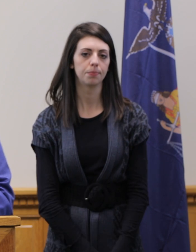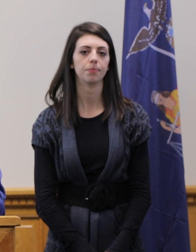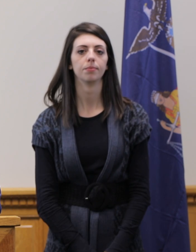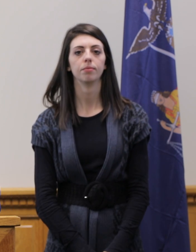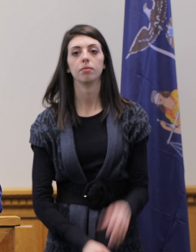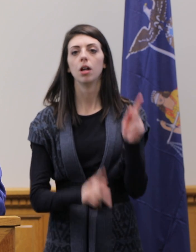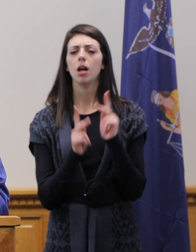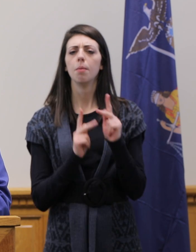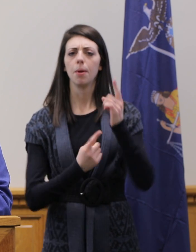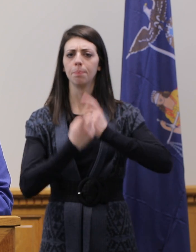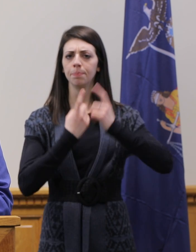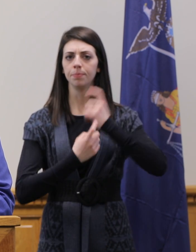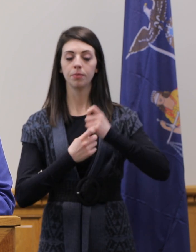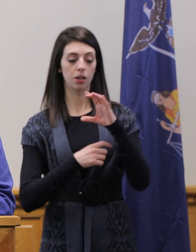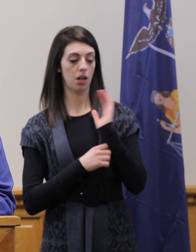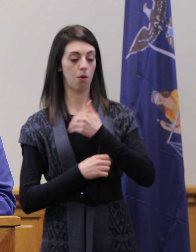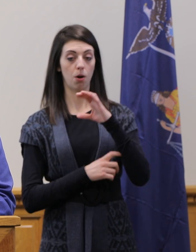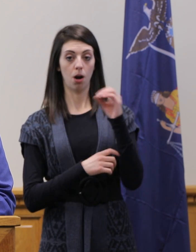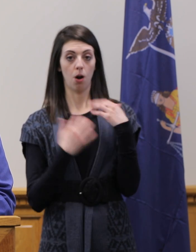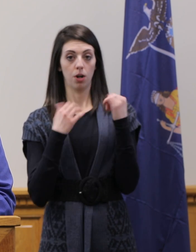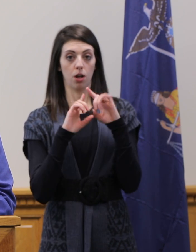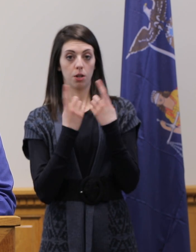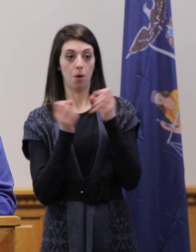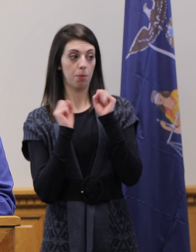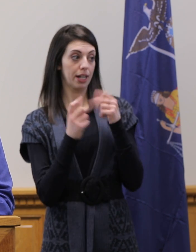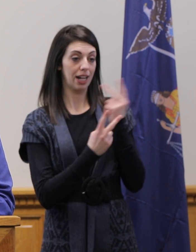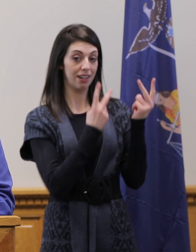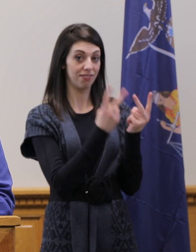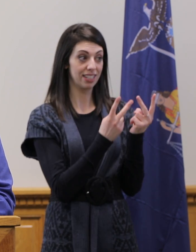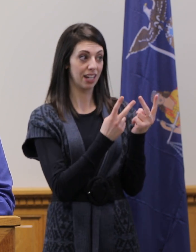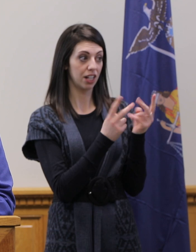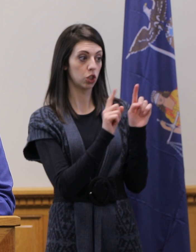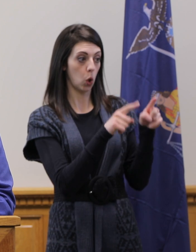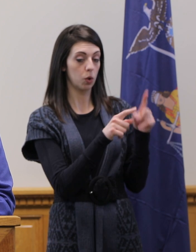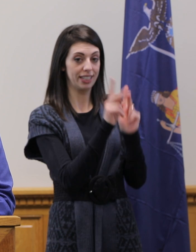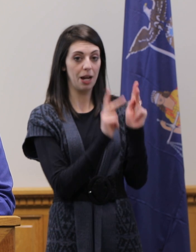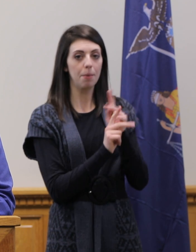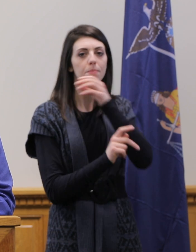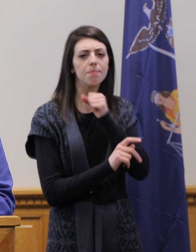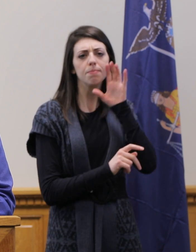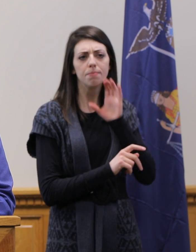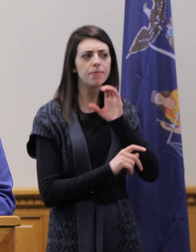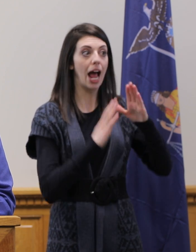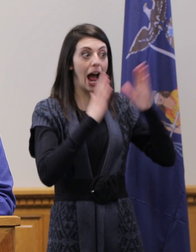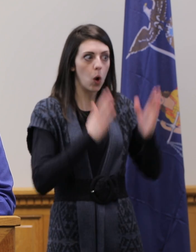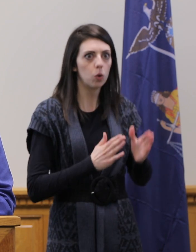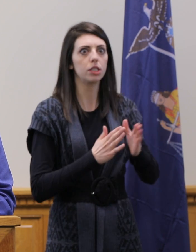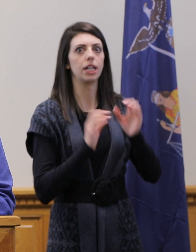People have asked if the county health department can visit homebound seniors and vaccinate them so they don't have to travel outside their